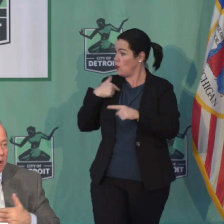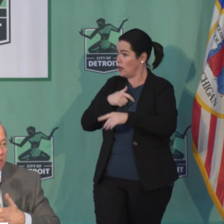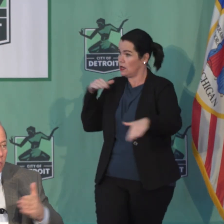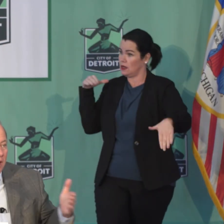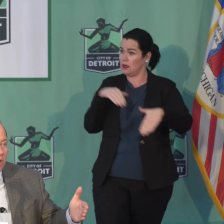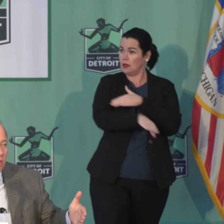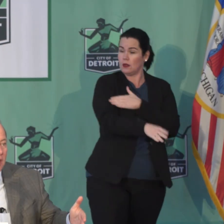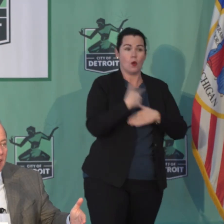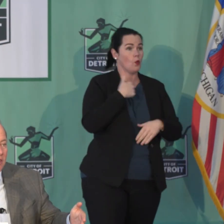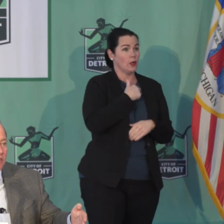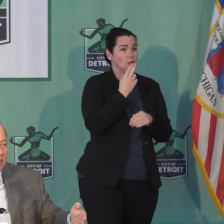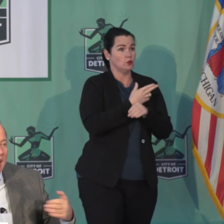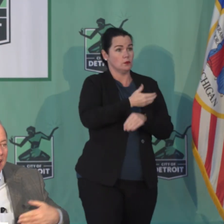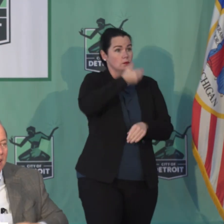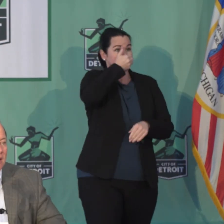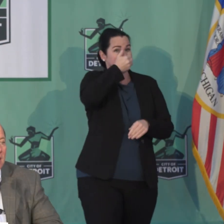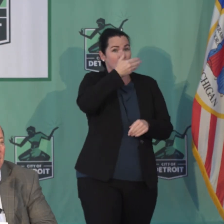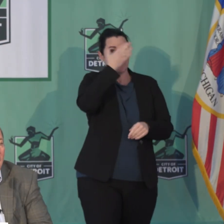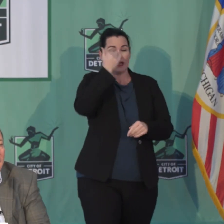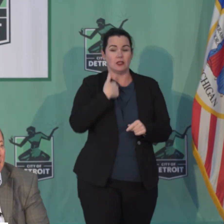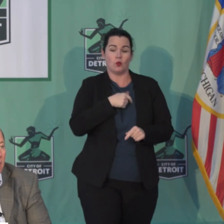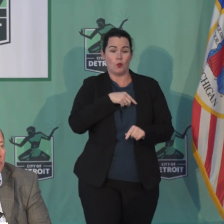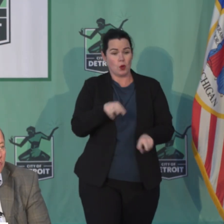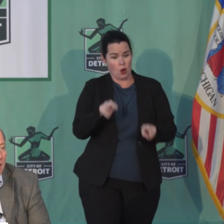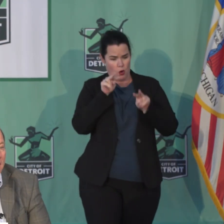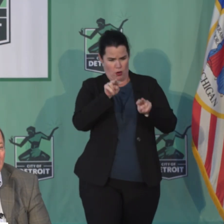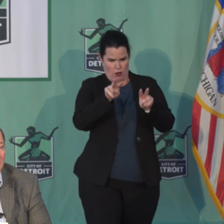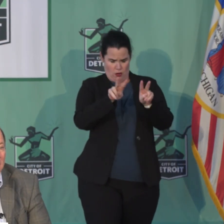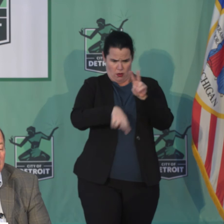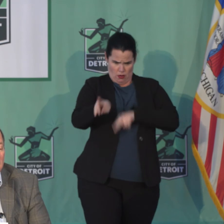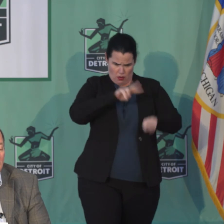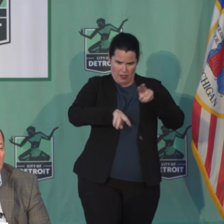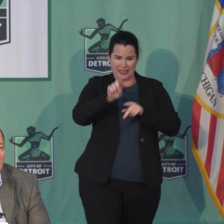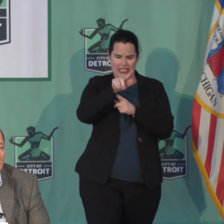on. It's because we are looking at this data and